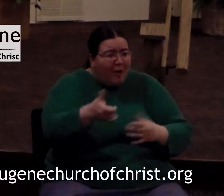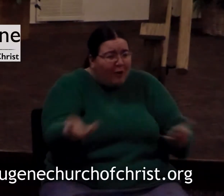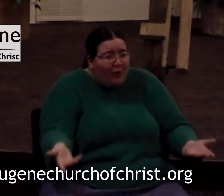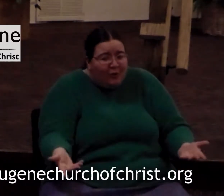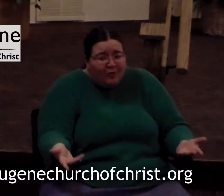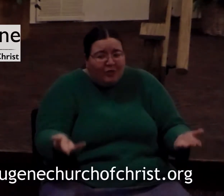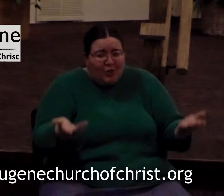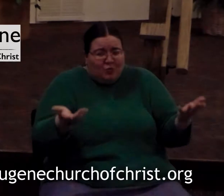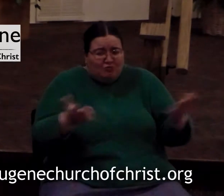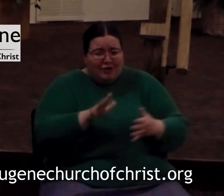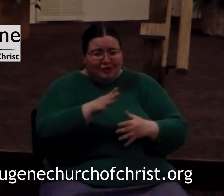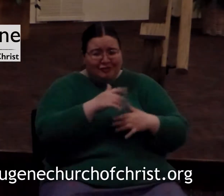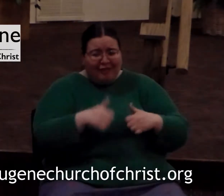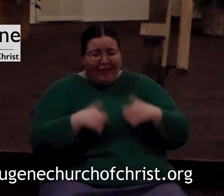little while and then vanishes.